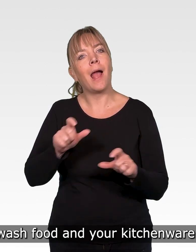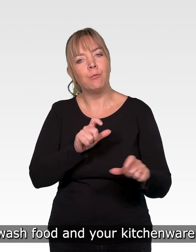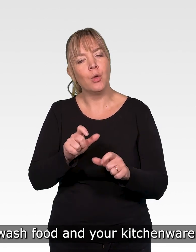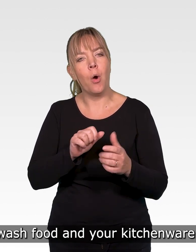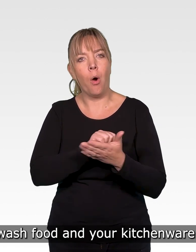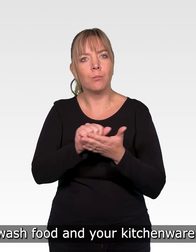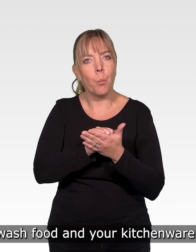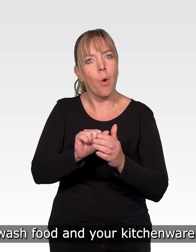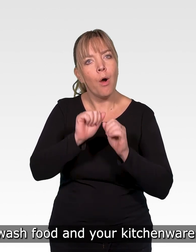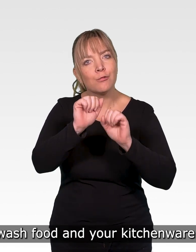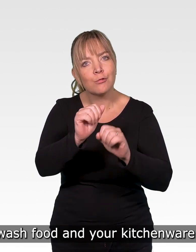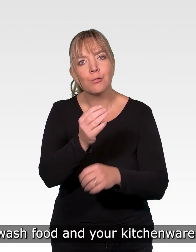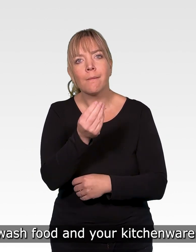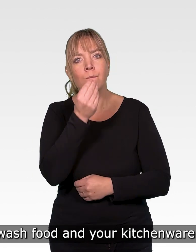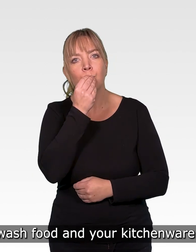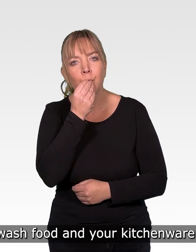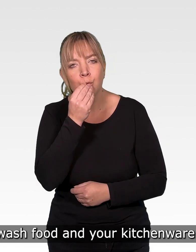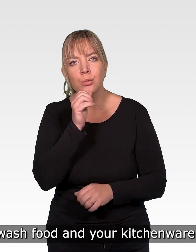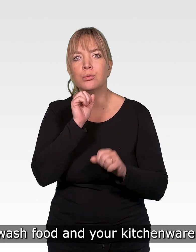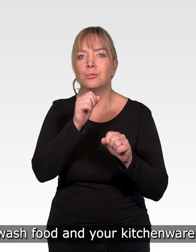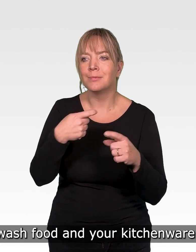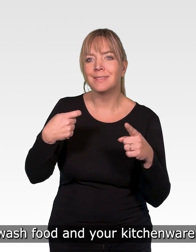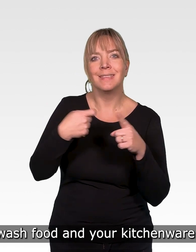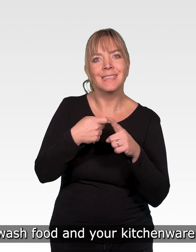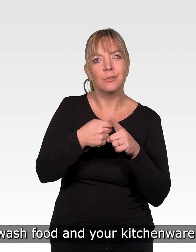Continue to wash food in your kitchenware as normal.